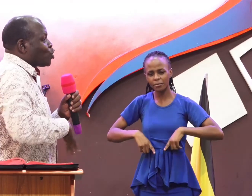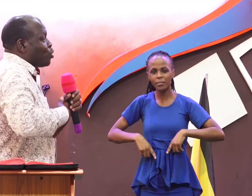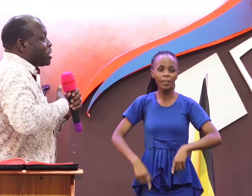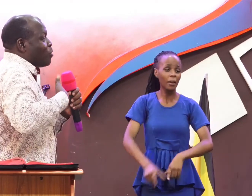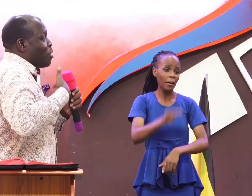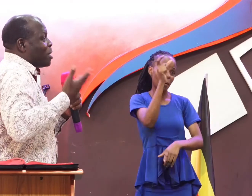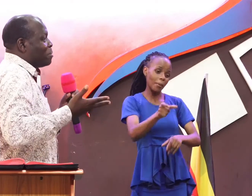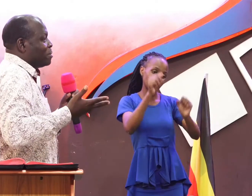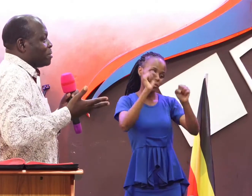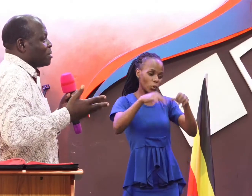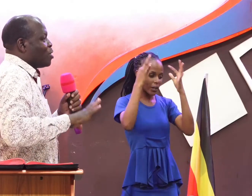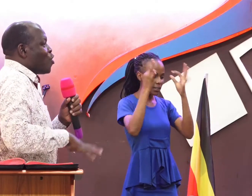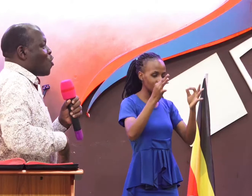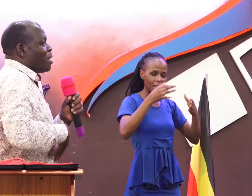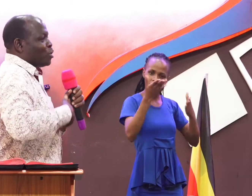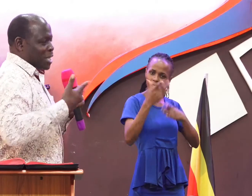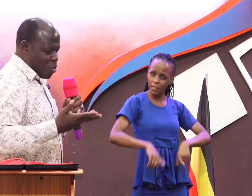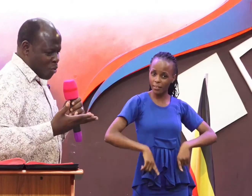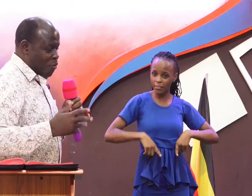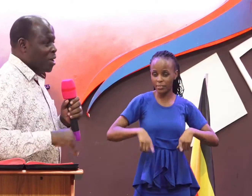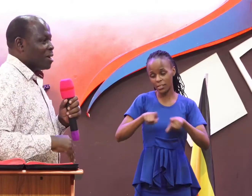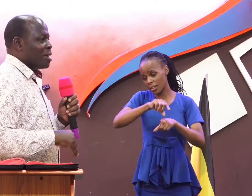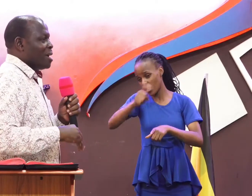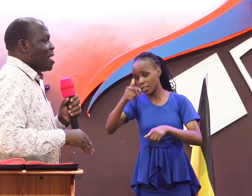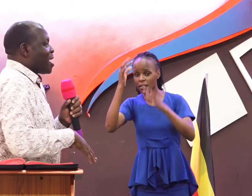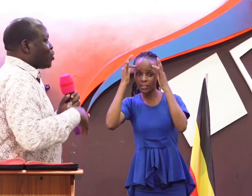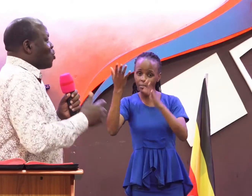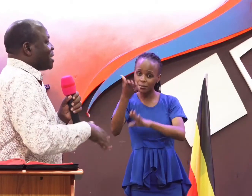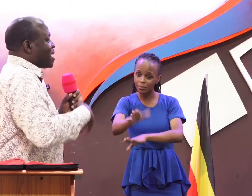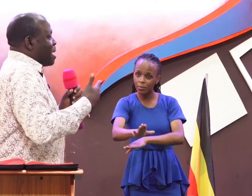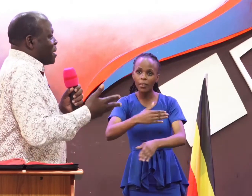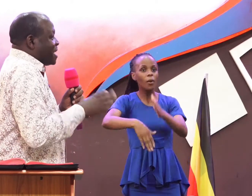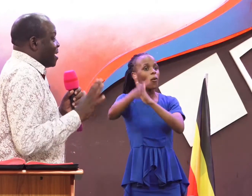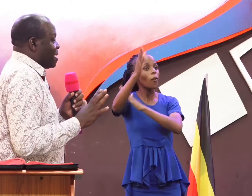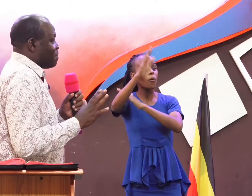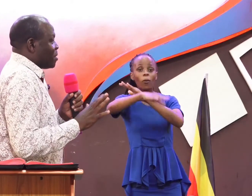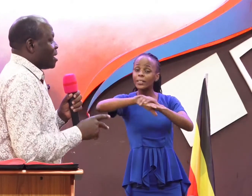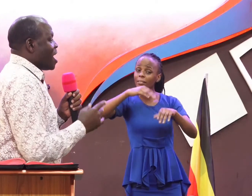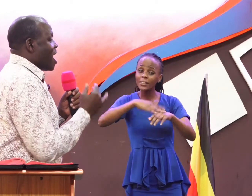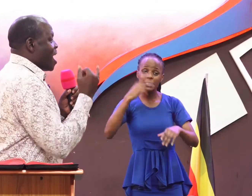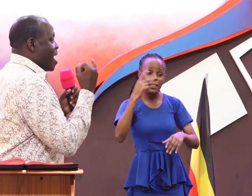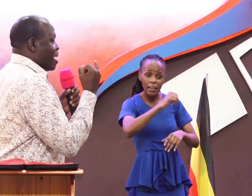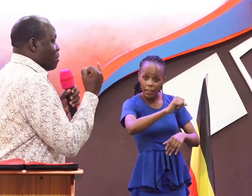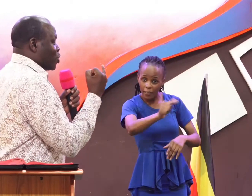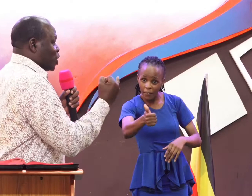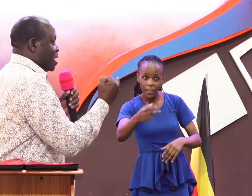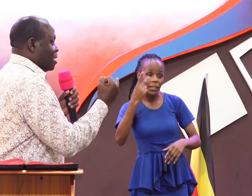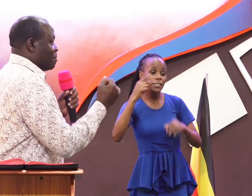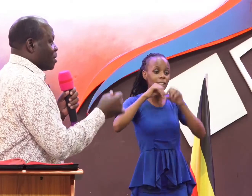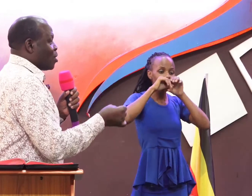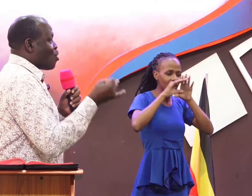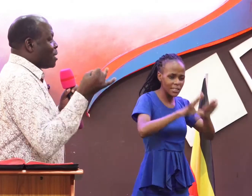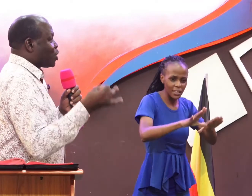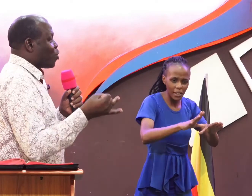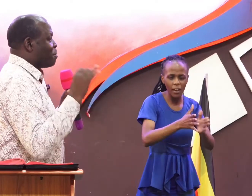Omuntu osobola okusala wo bulamu. You may decide to have a life osala wo kufa. Or to have death. Katonda talaba kirala. God does not see any alaba mukisa. He